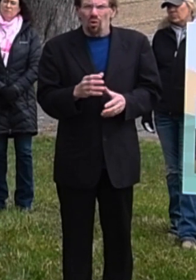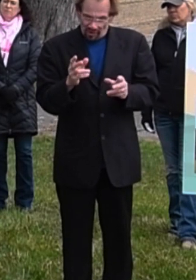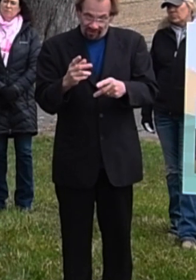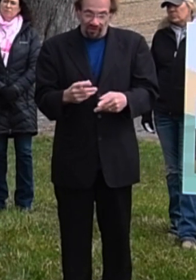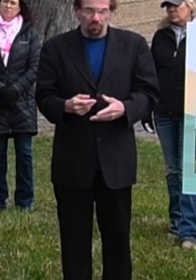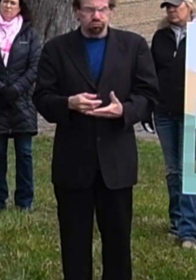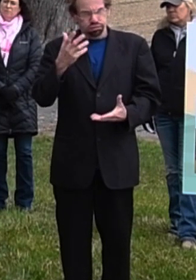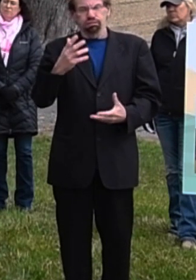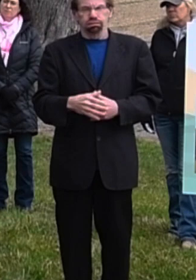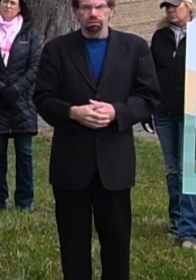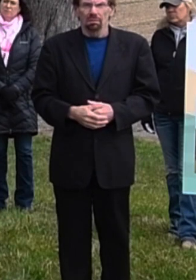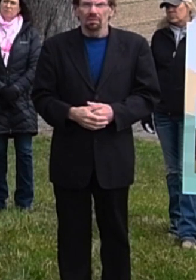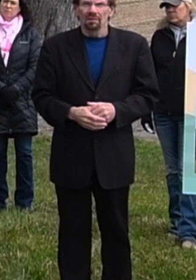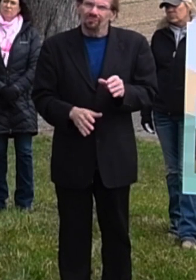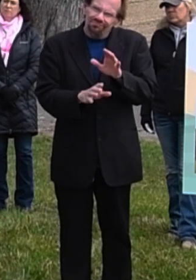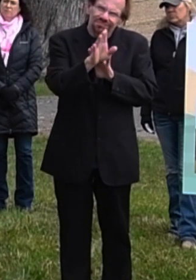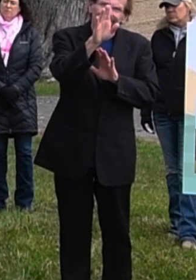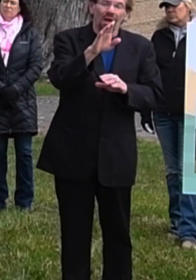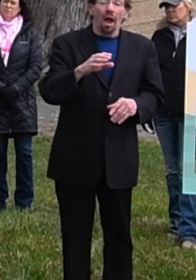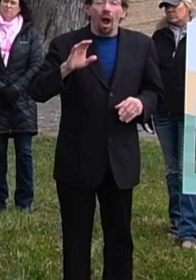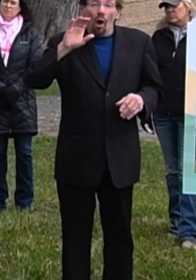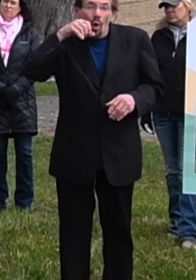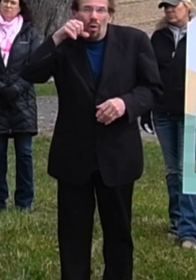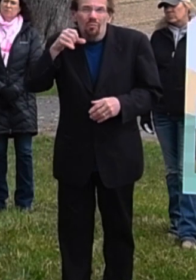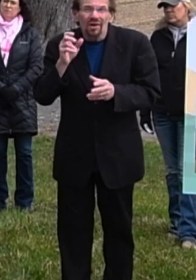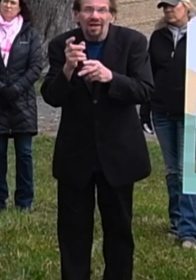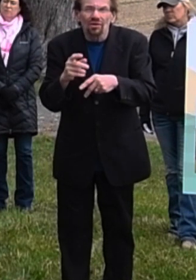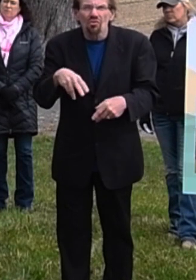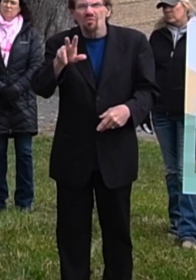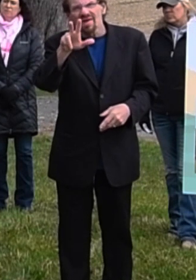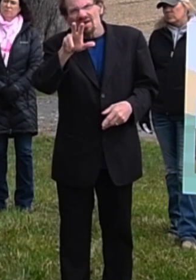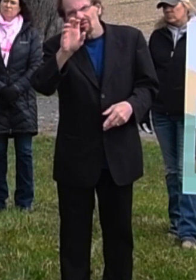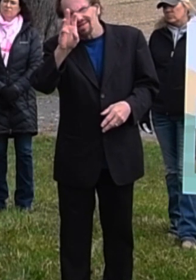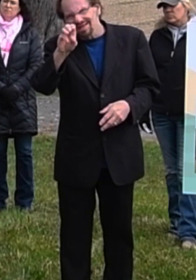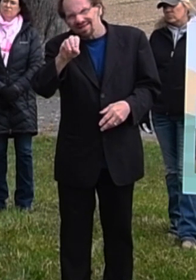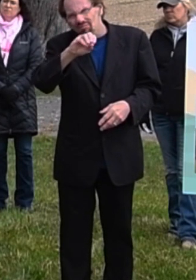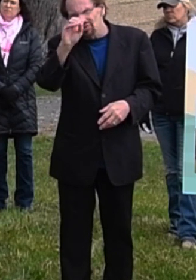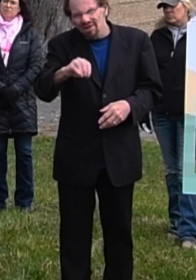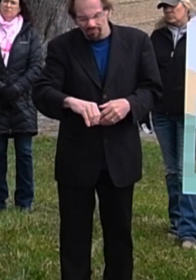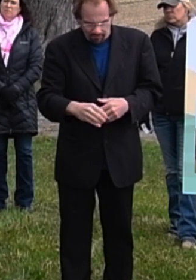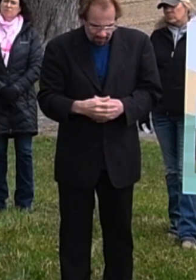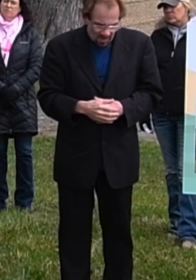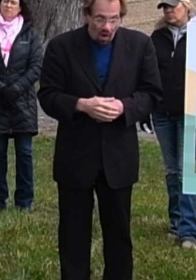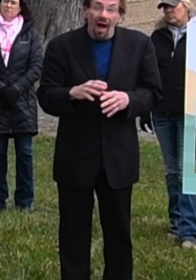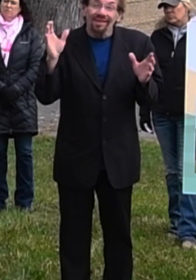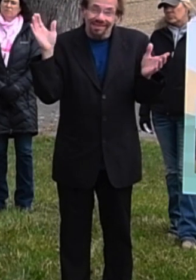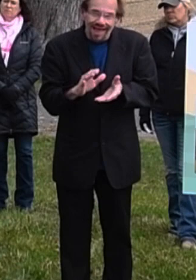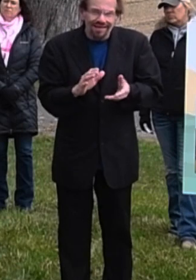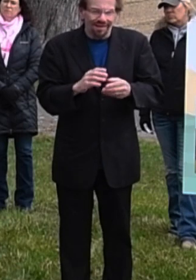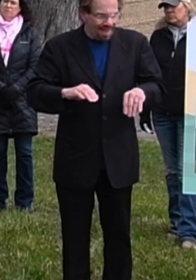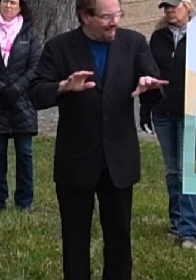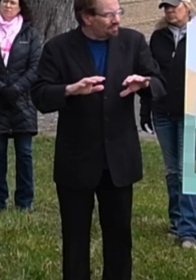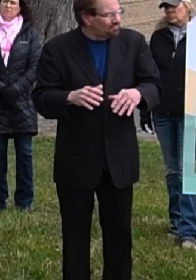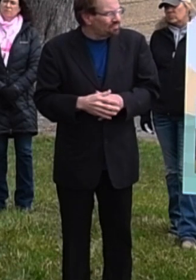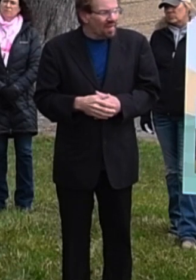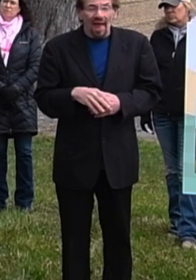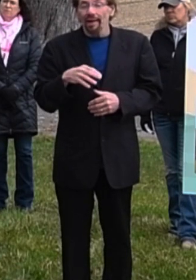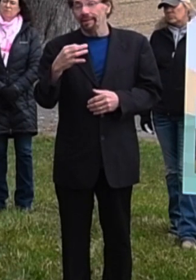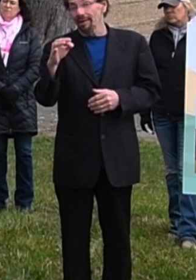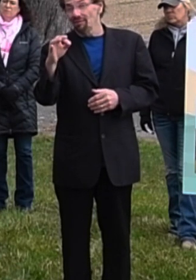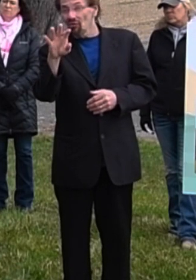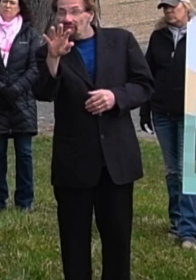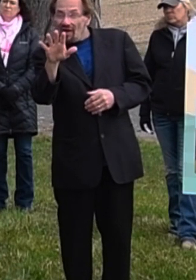skyrocketed. For example, corn production has increased over 360% on considerably less land. And in